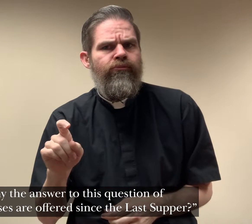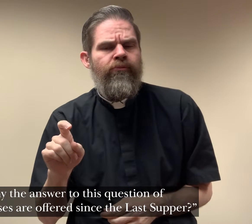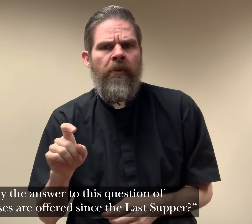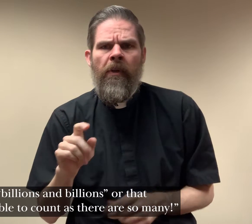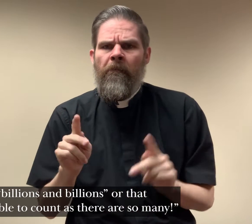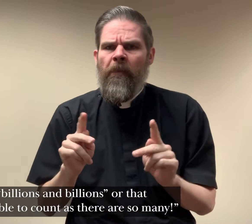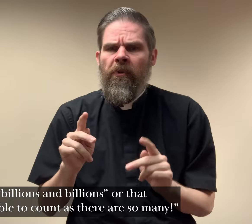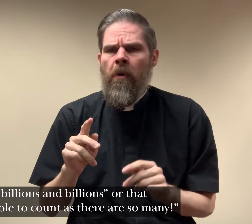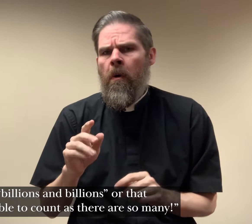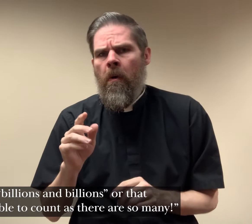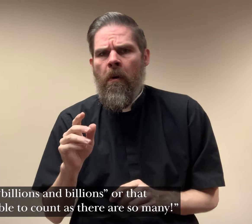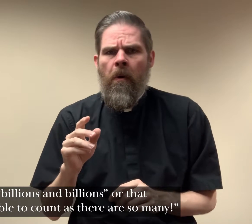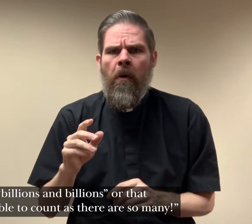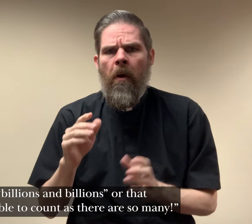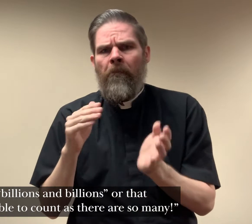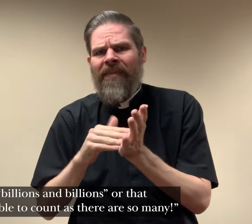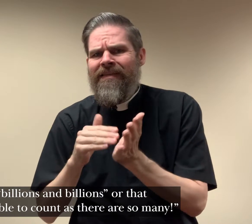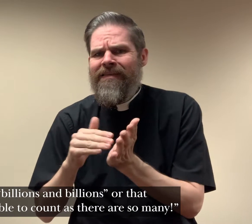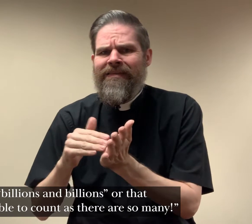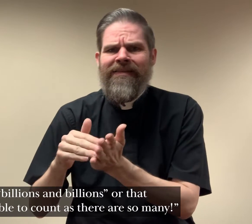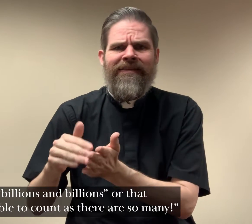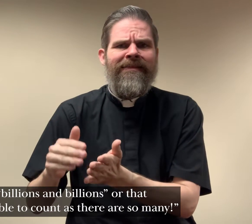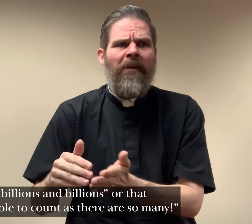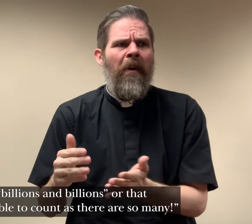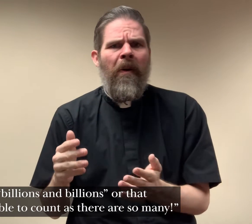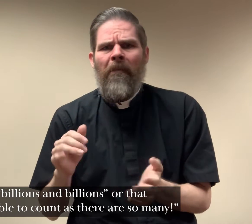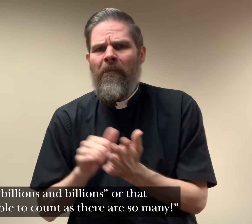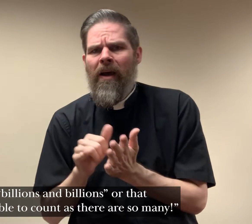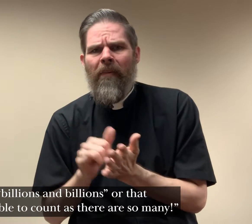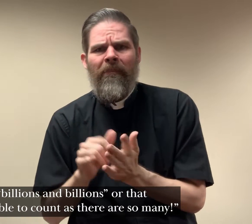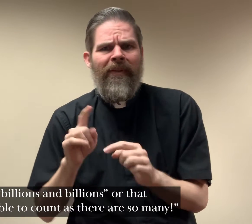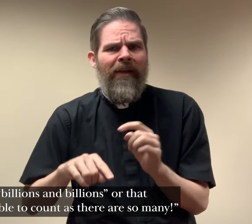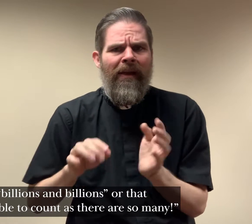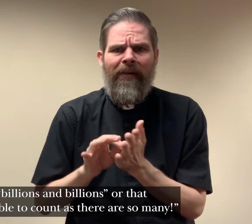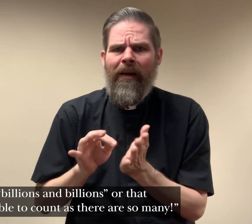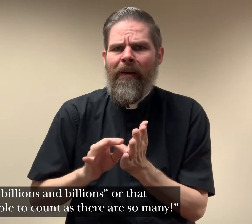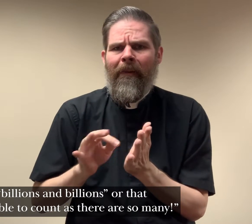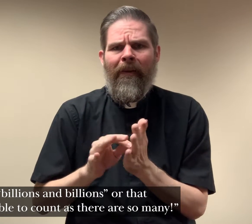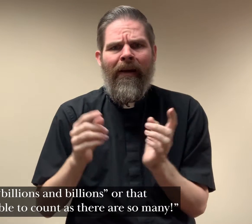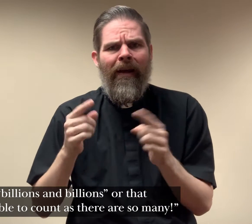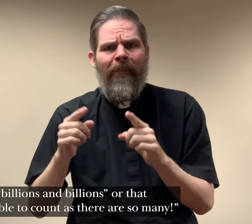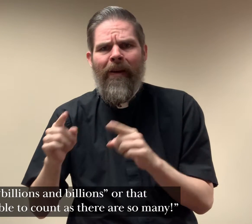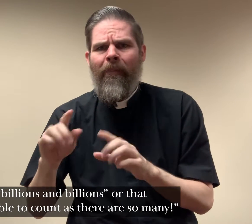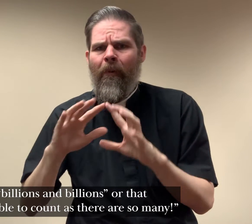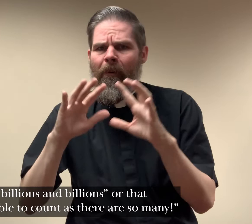is not billions and billions, or that it is impossible to count as there are so many.